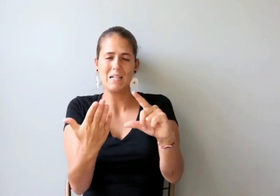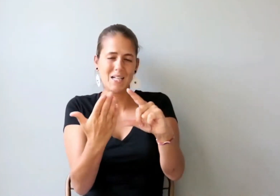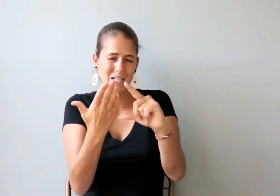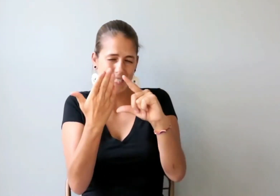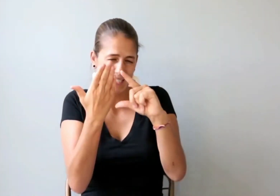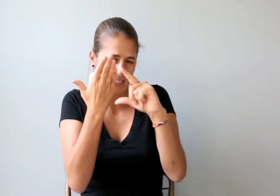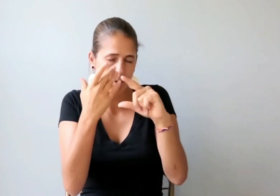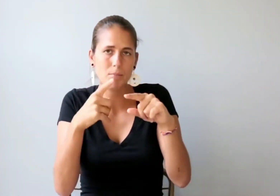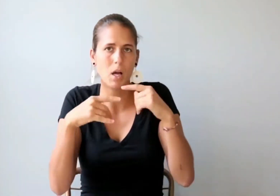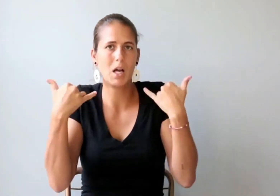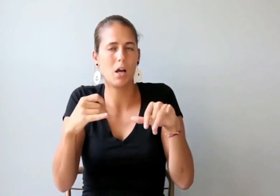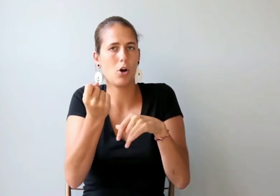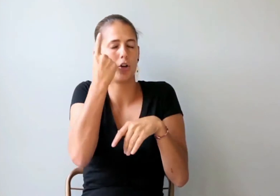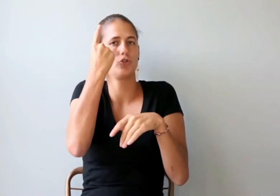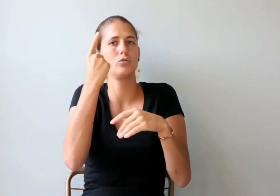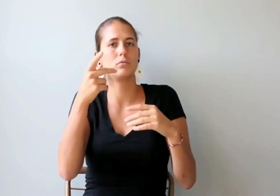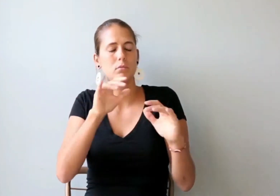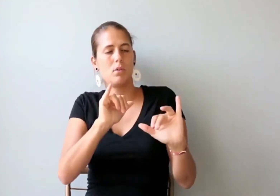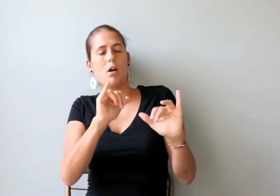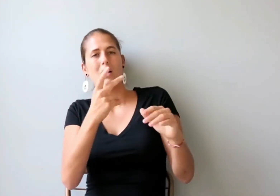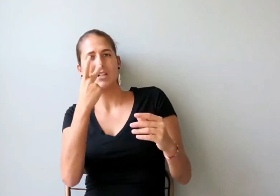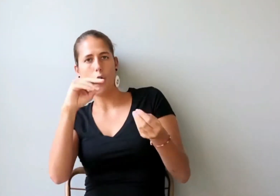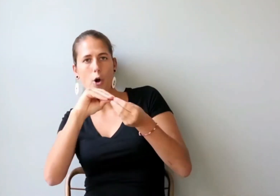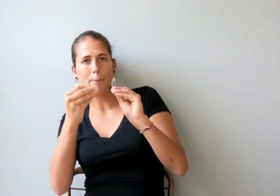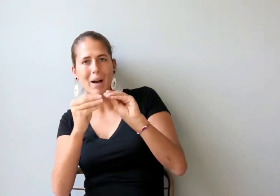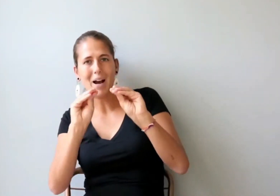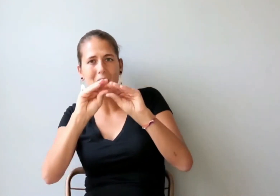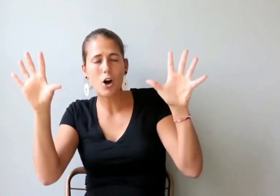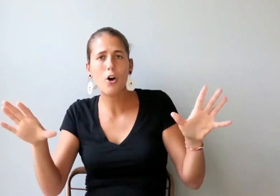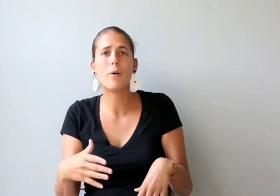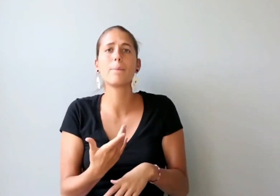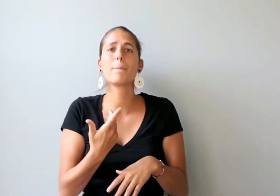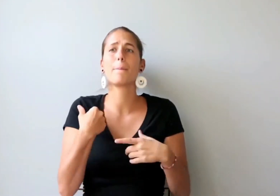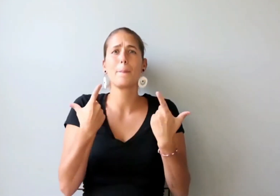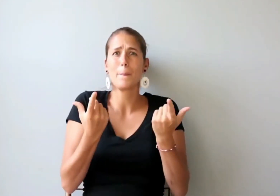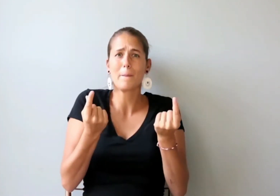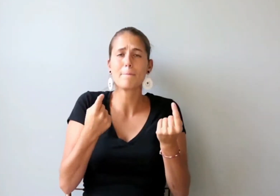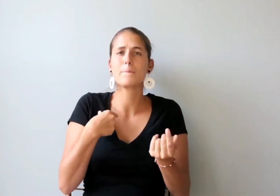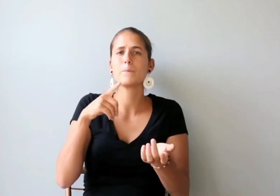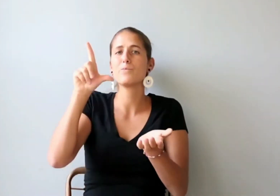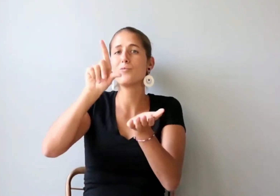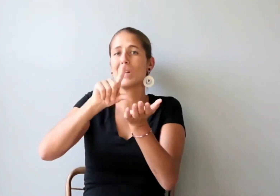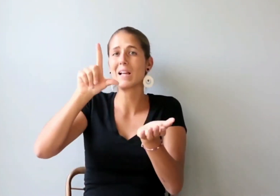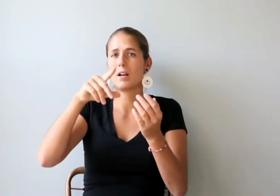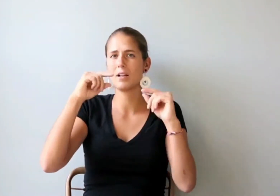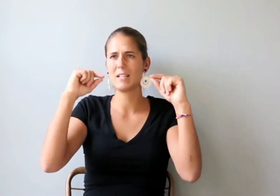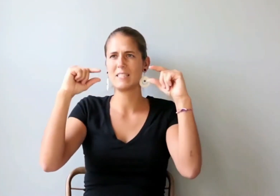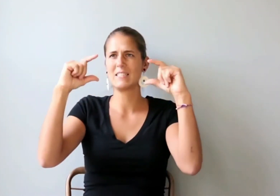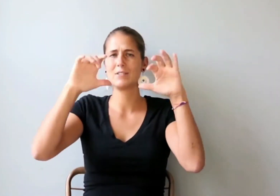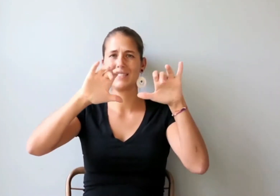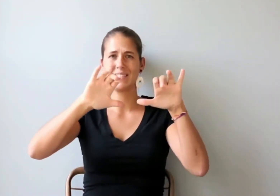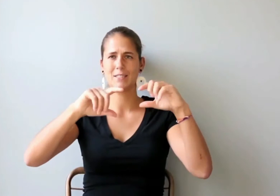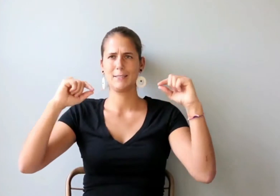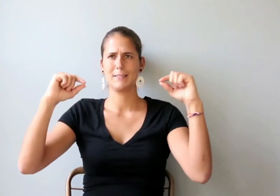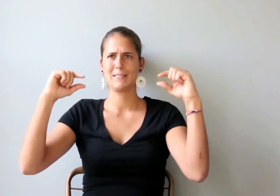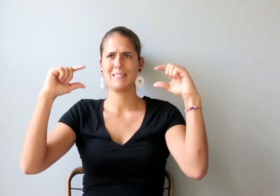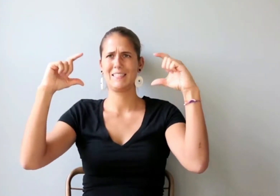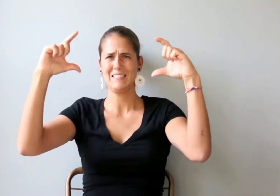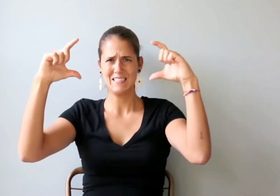her, I ensure that the fonts are a larger size whenever I print anything or write it. When using